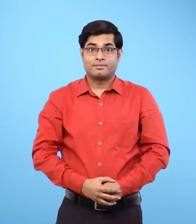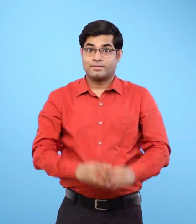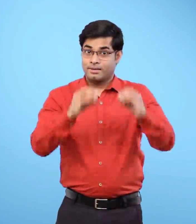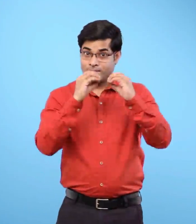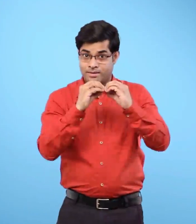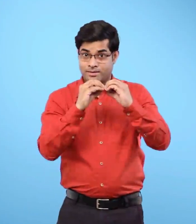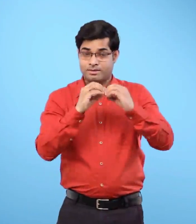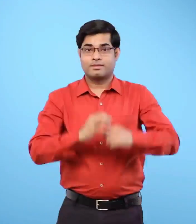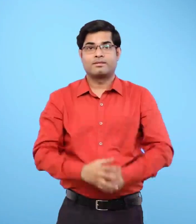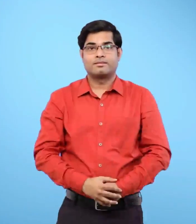B.